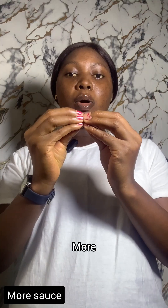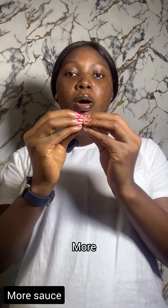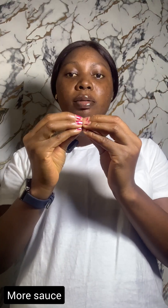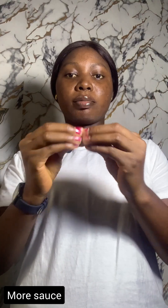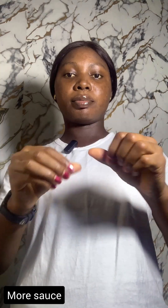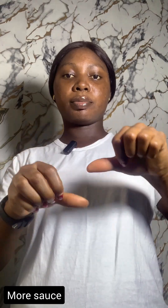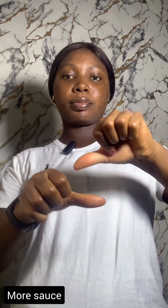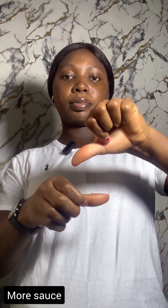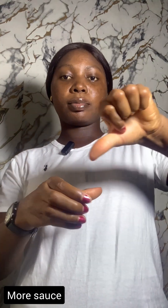More